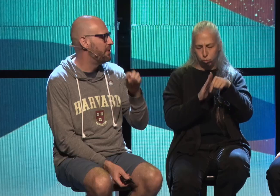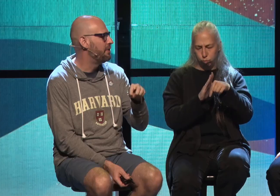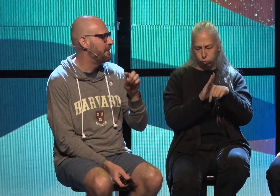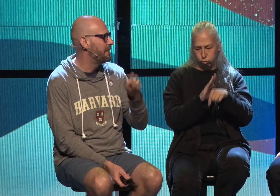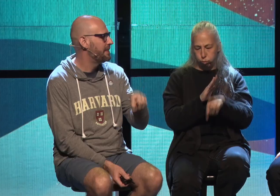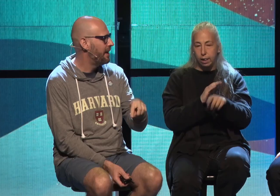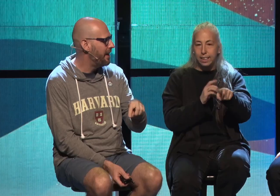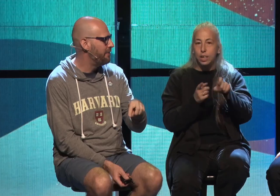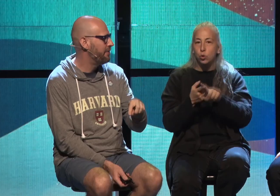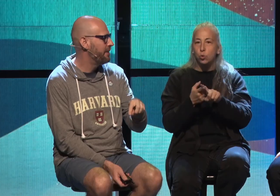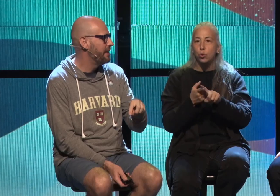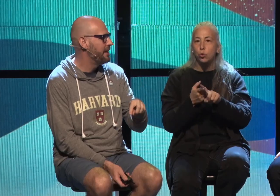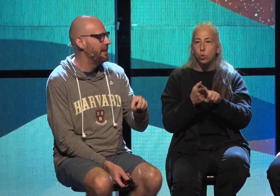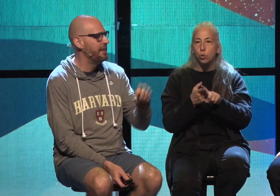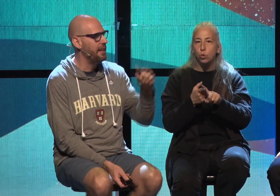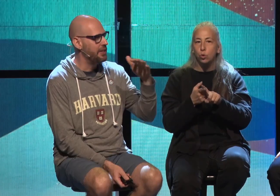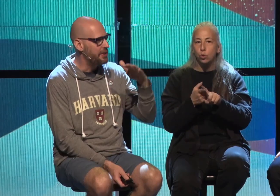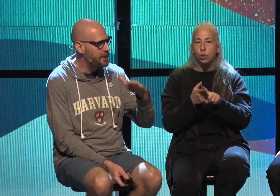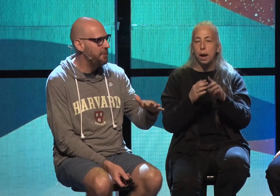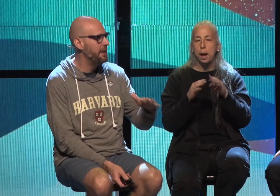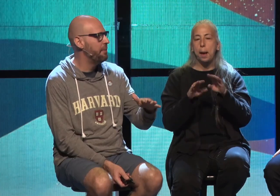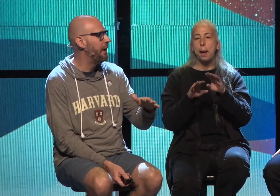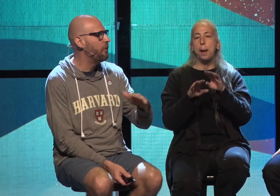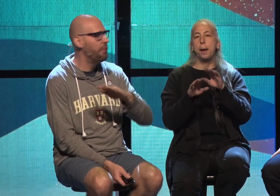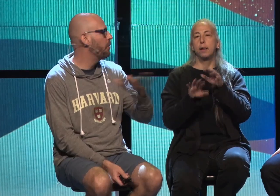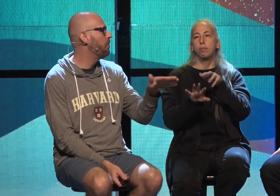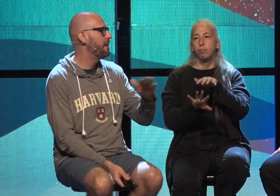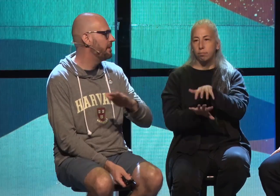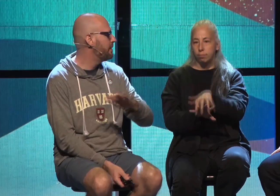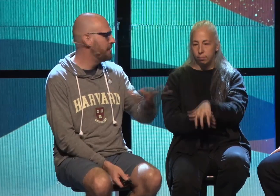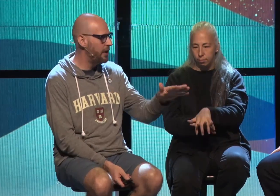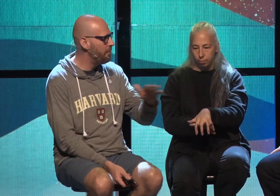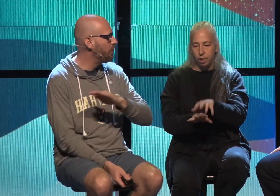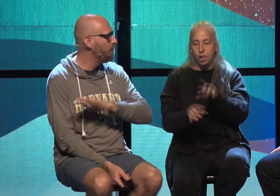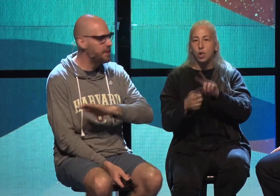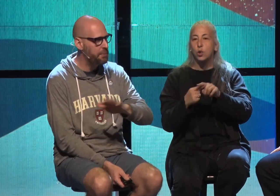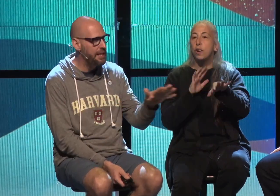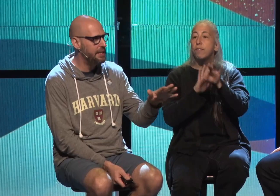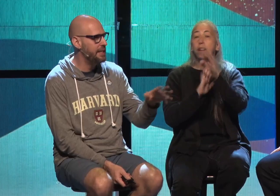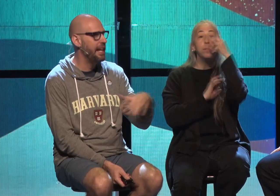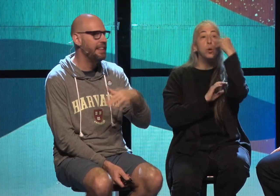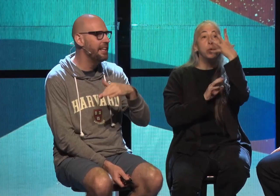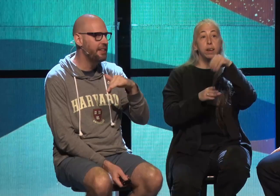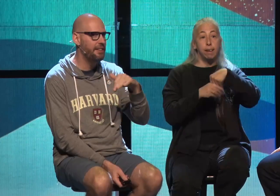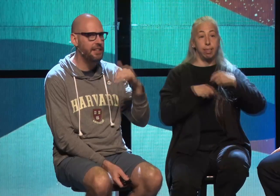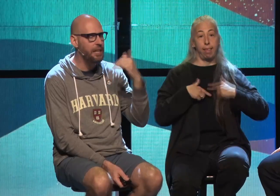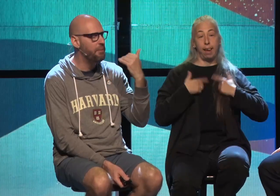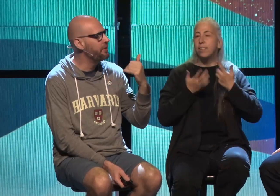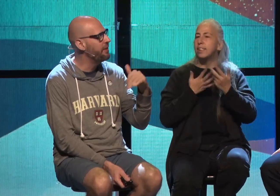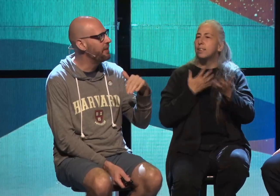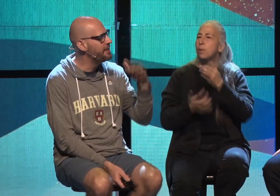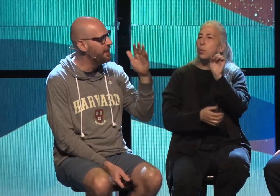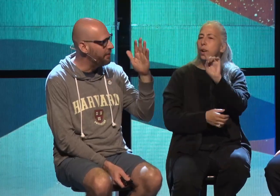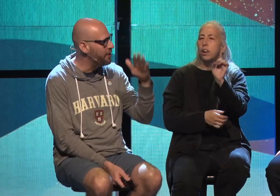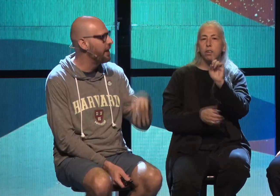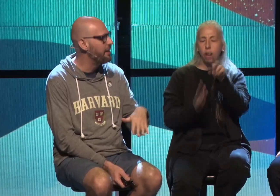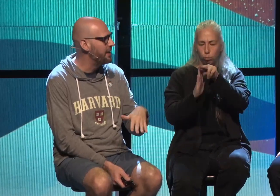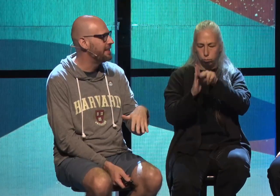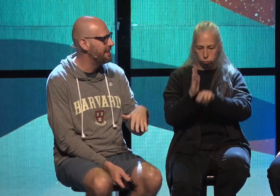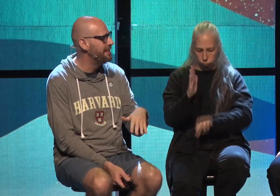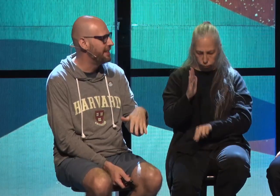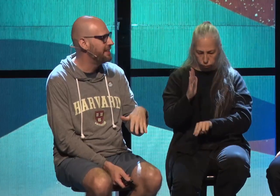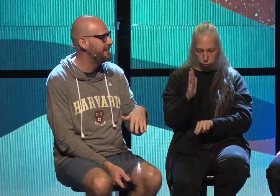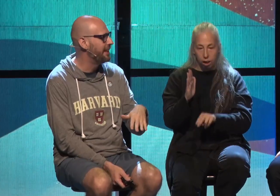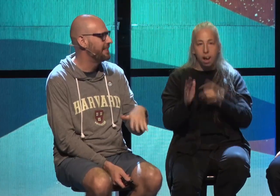the beauty of this life. That like there's something about, no matter what space is, and I think that the imagery of a